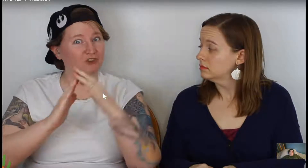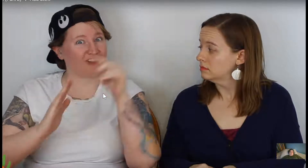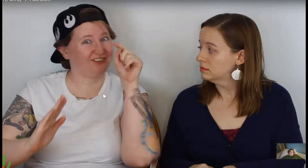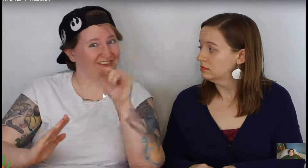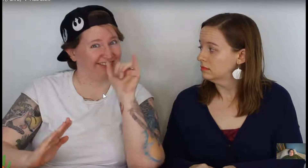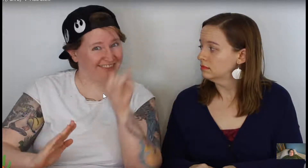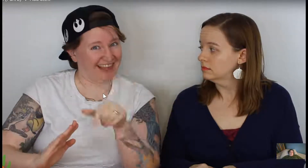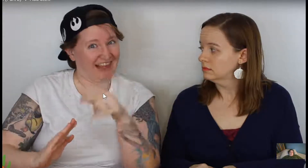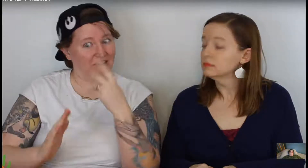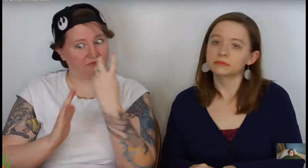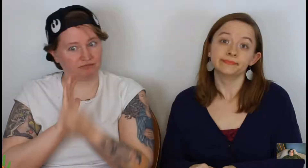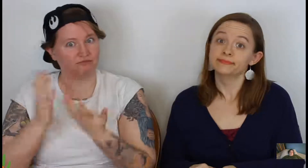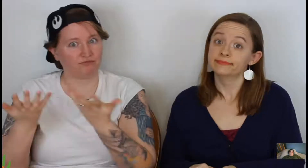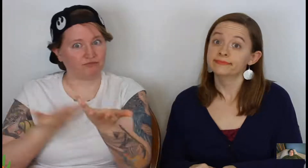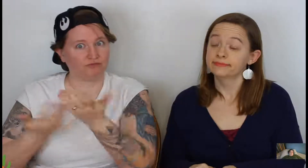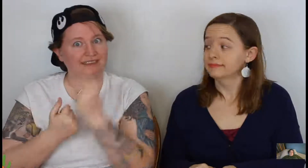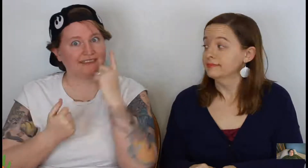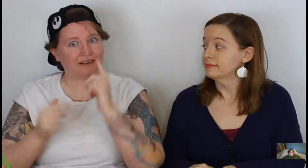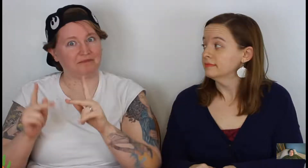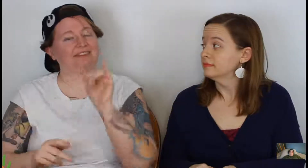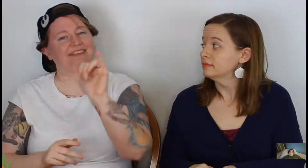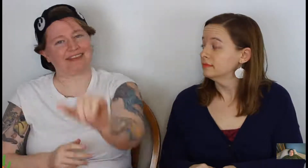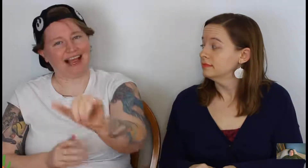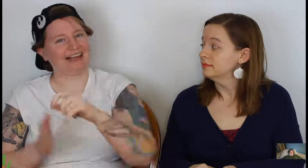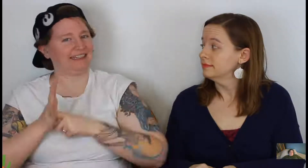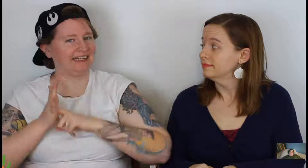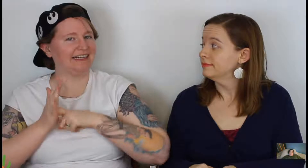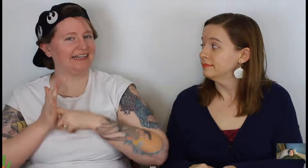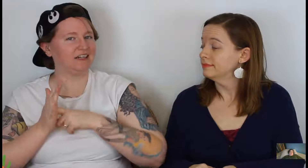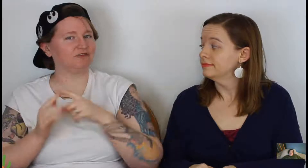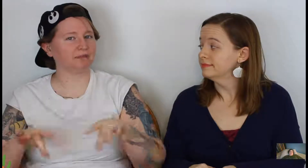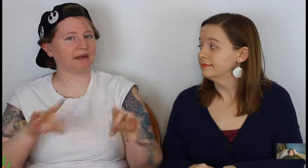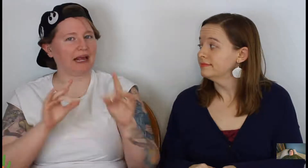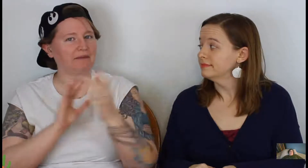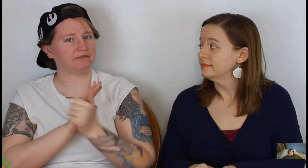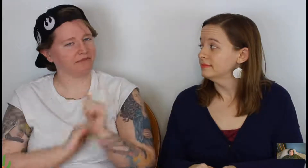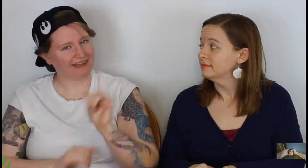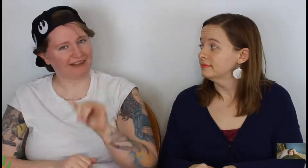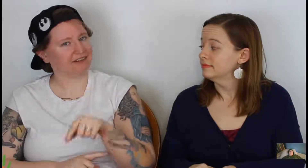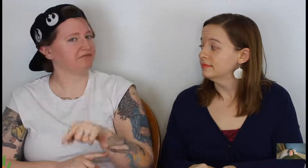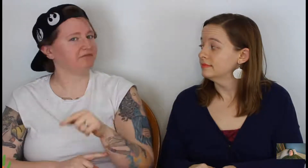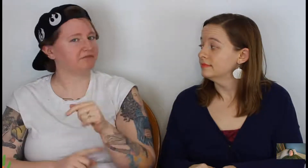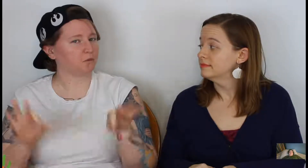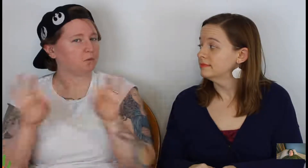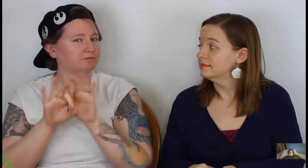courses. And around the deaf community, that is what you should really do, is get involved with deaf people. That is the key to that